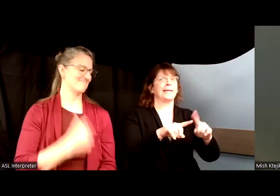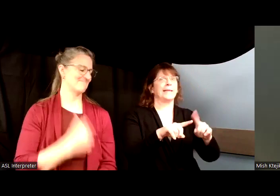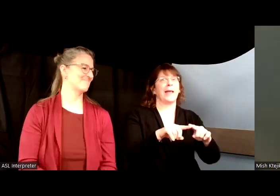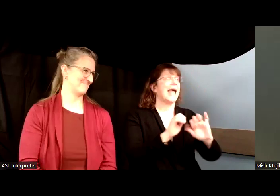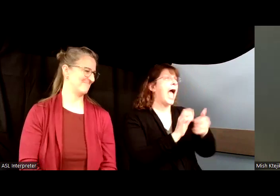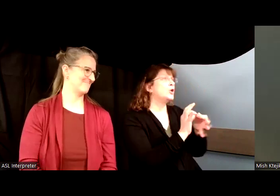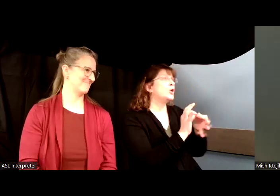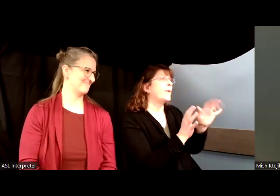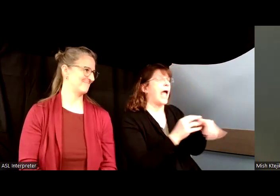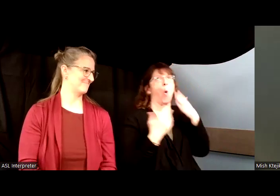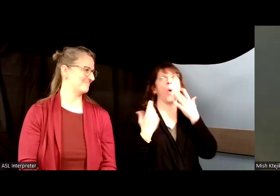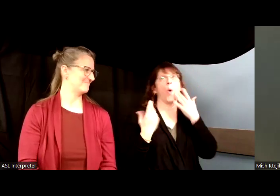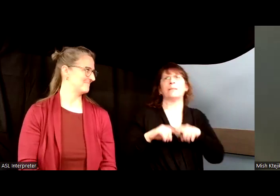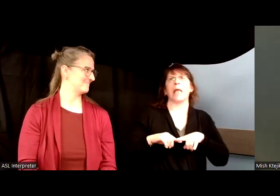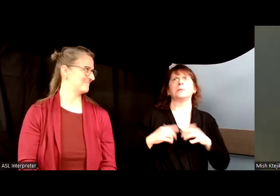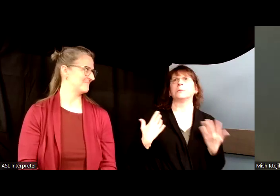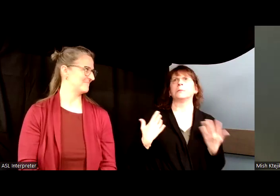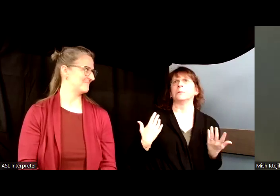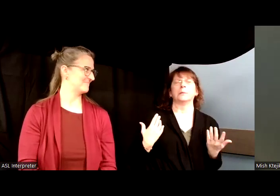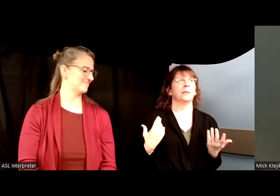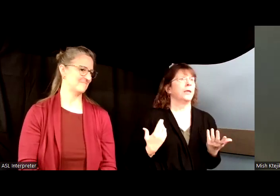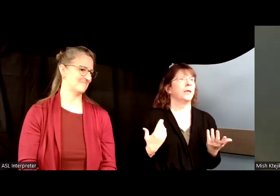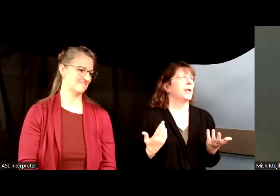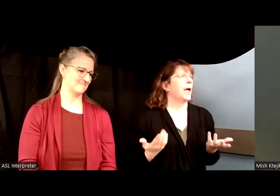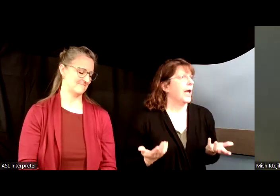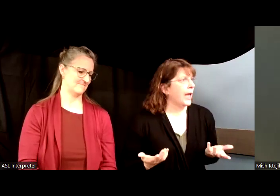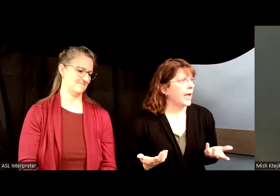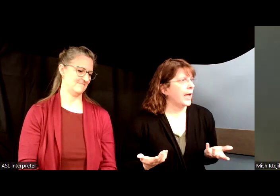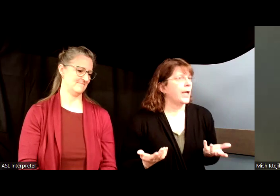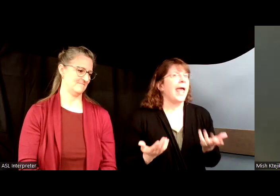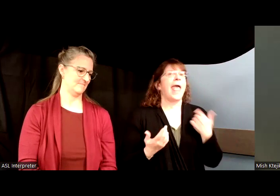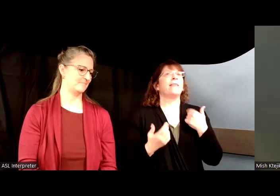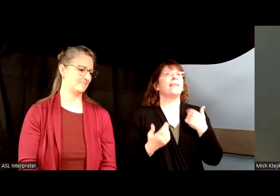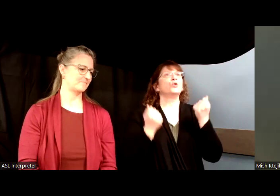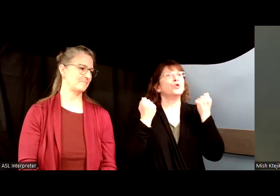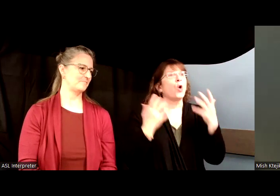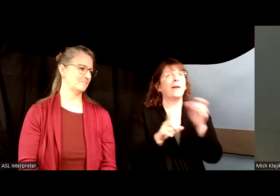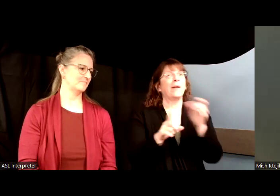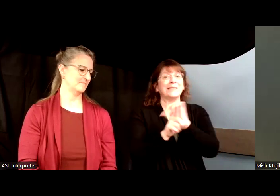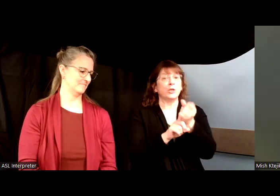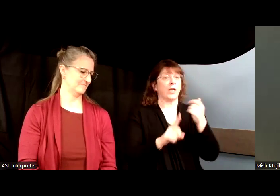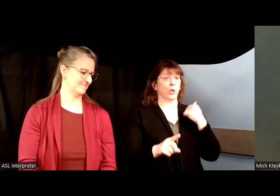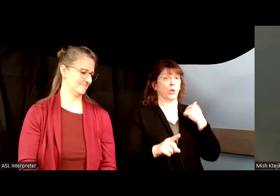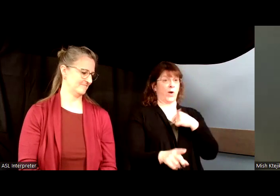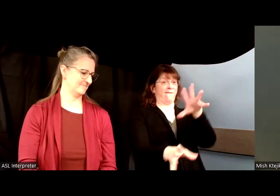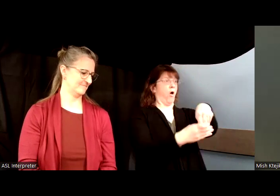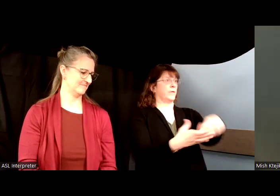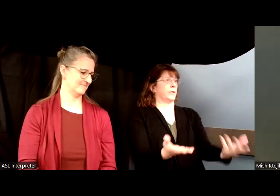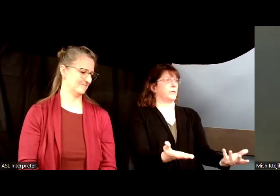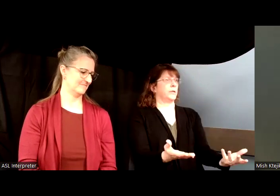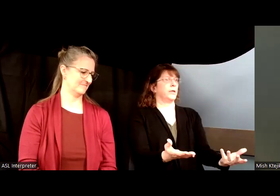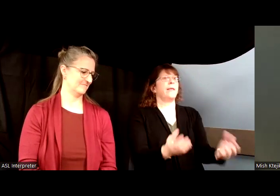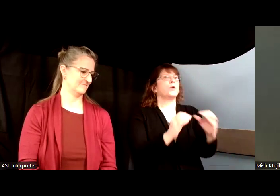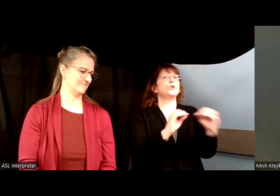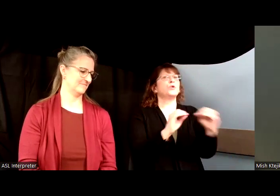inside community joke. It depends. Well, I don't know what we do in this situation. It depends. So there's so many situations that